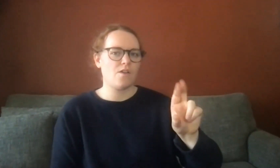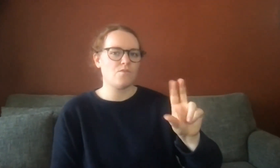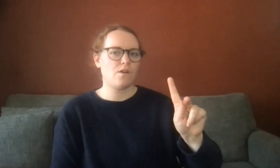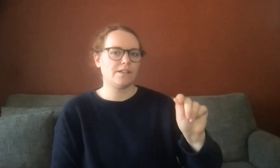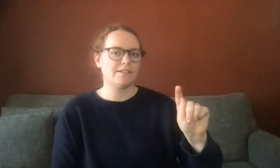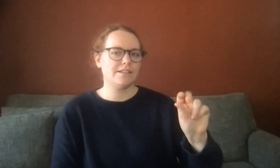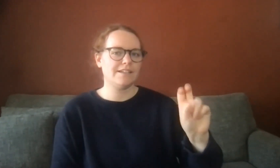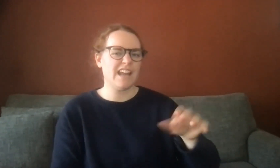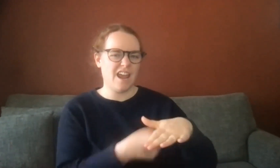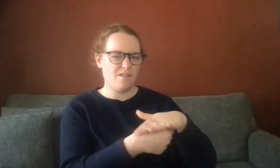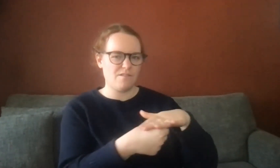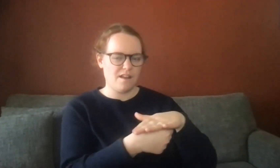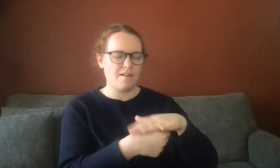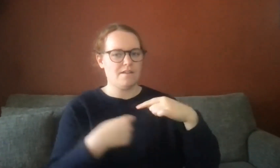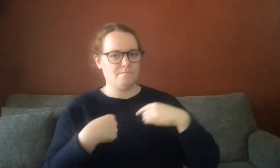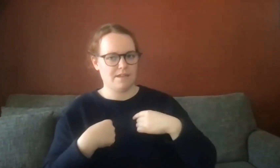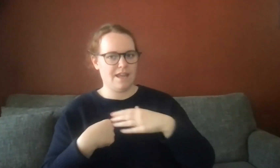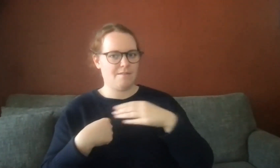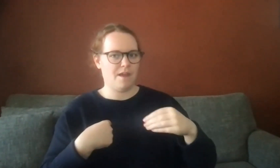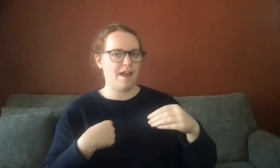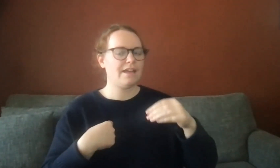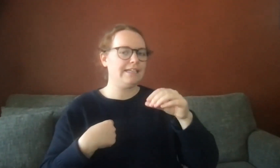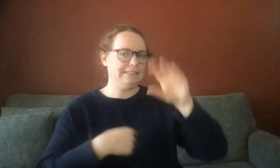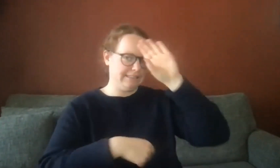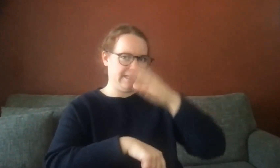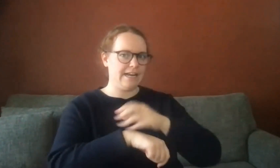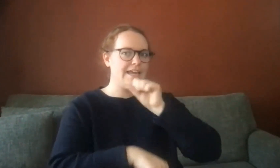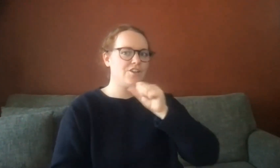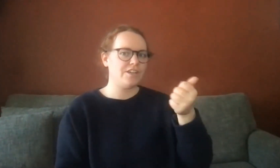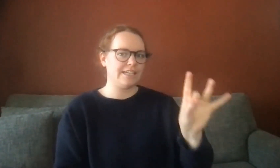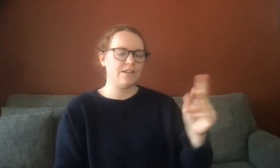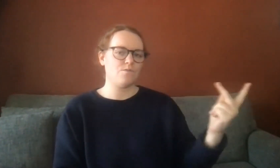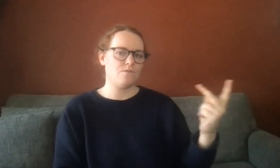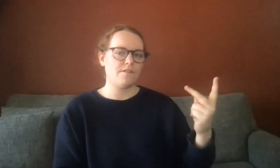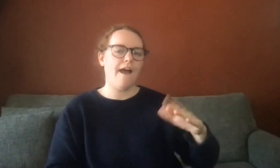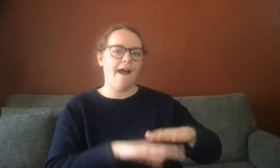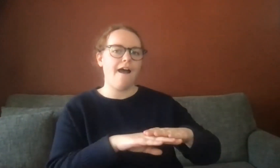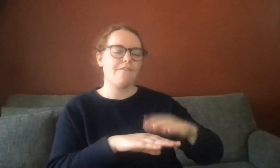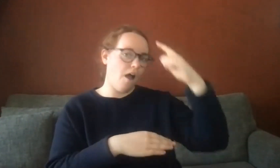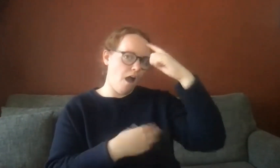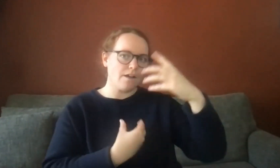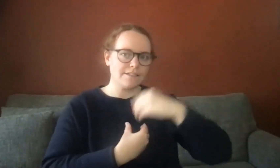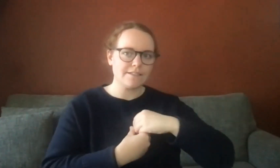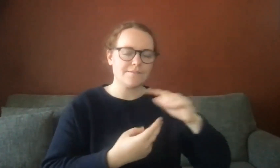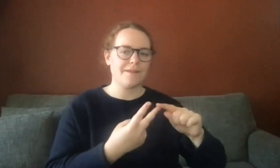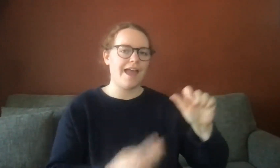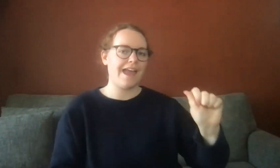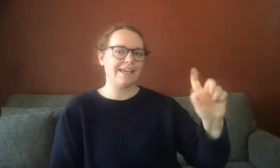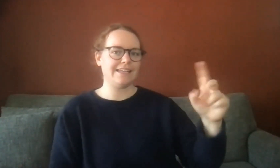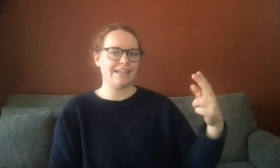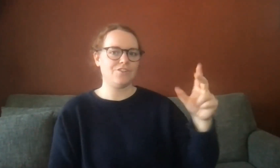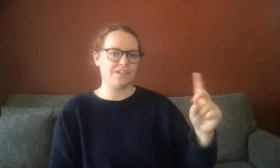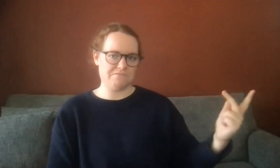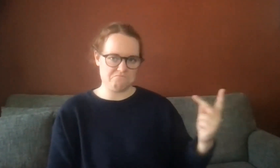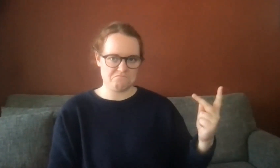Both me and my 18-year-old son are on the spectrum and ADHD. So I have a